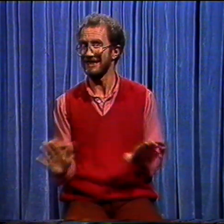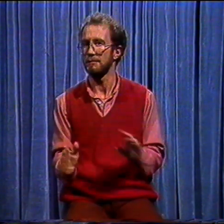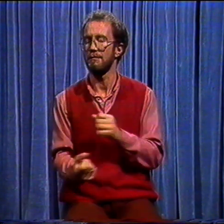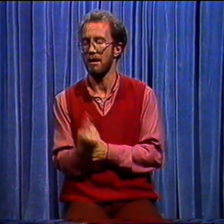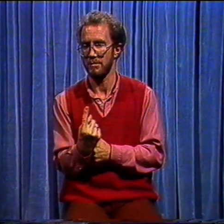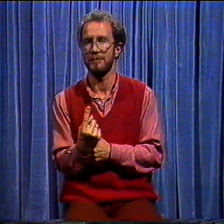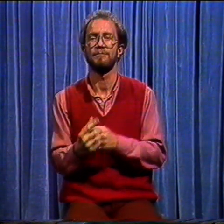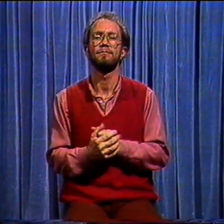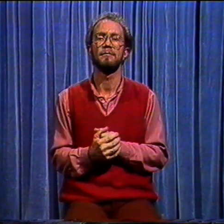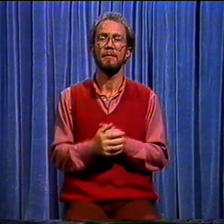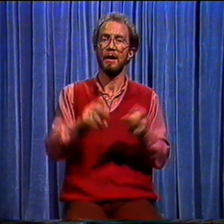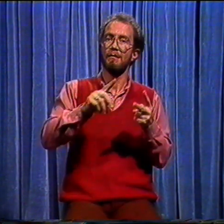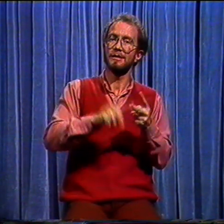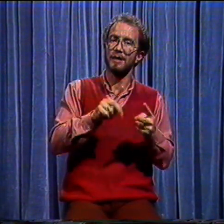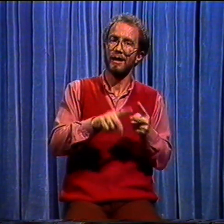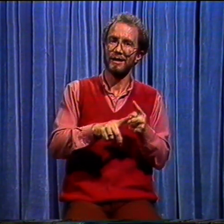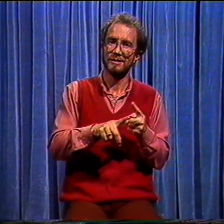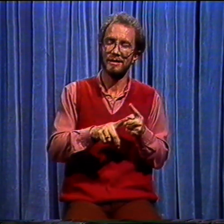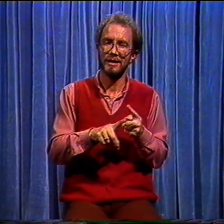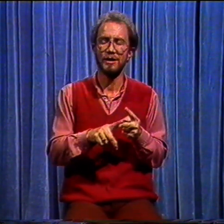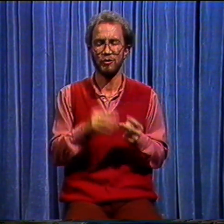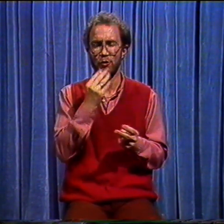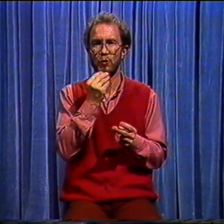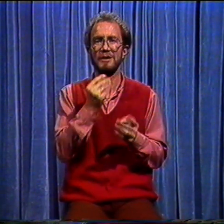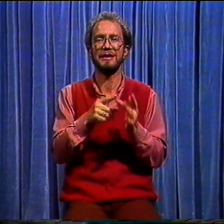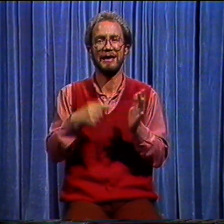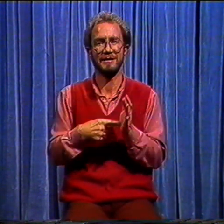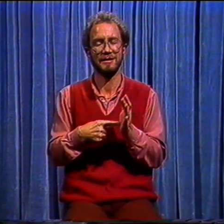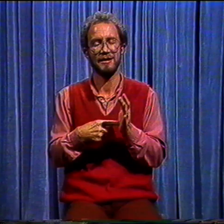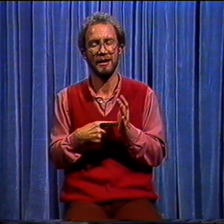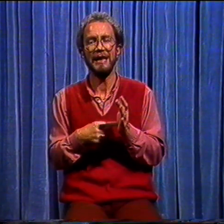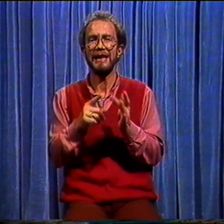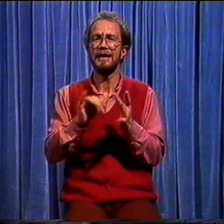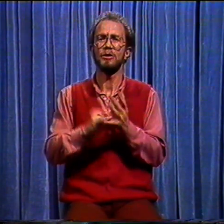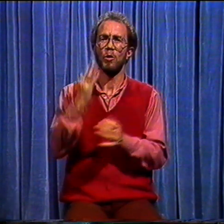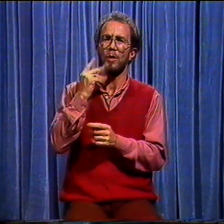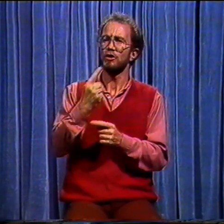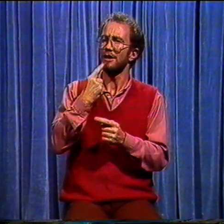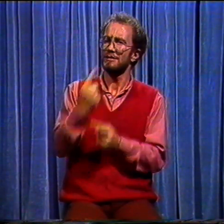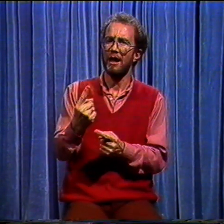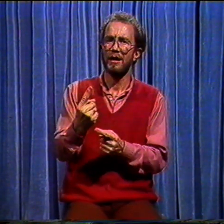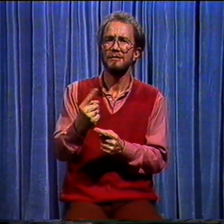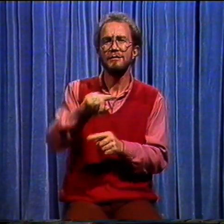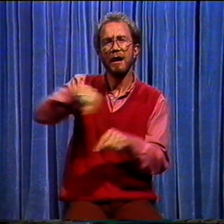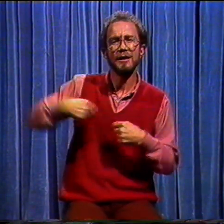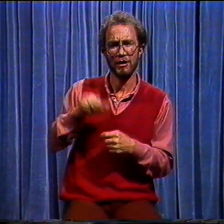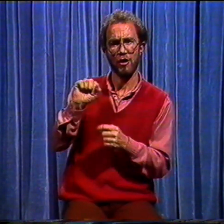didn't happen. And the second time she uses it is when she tells us,